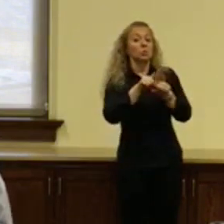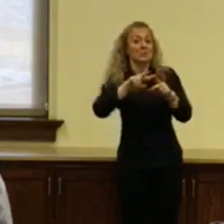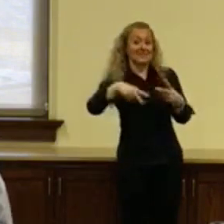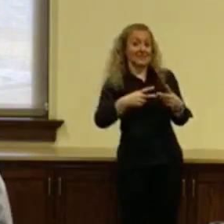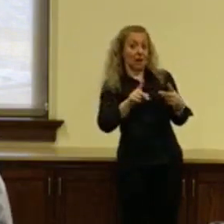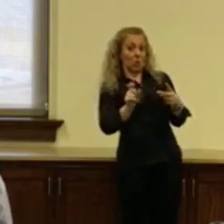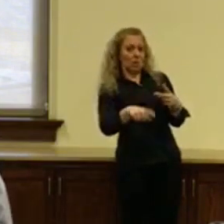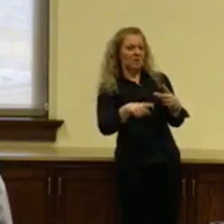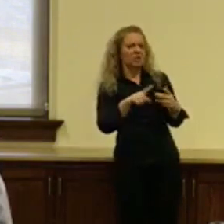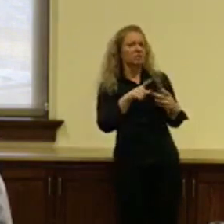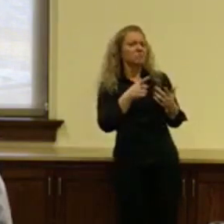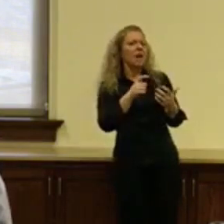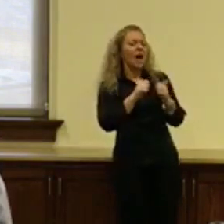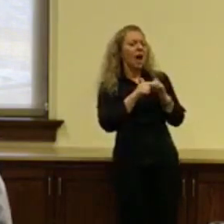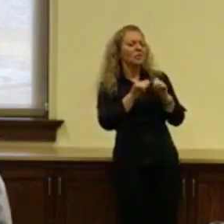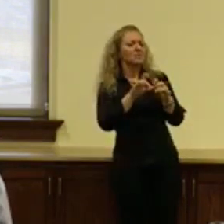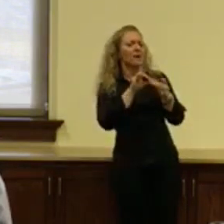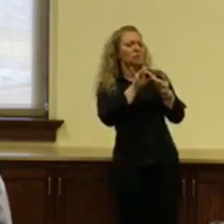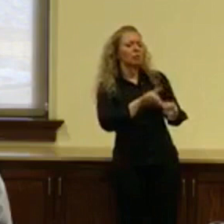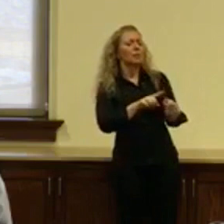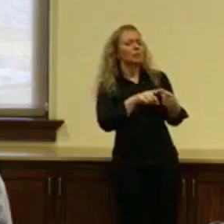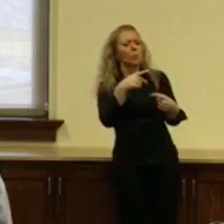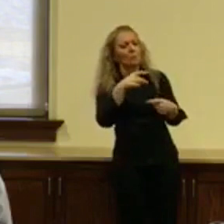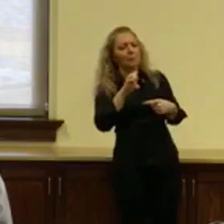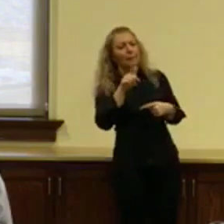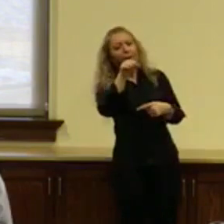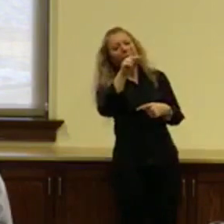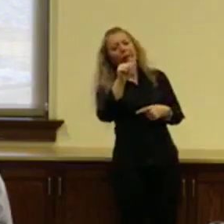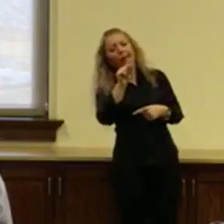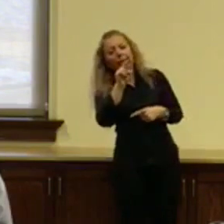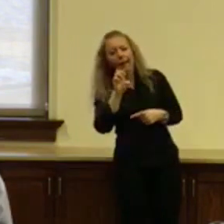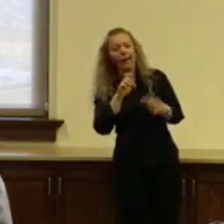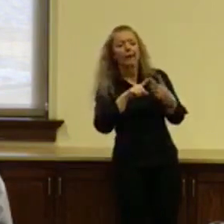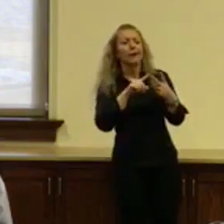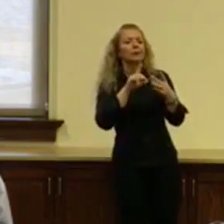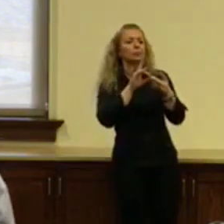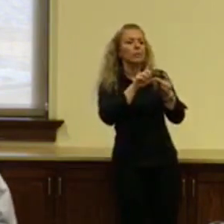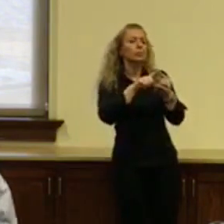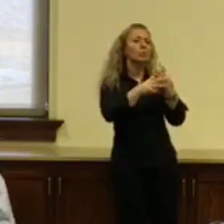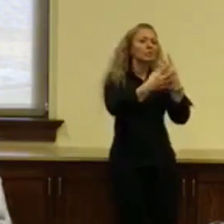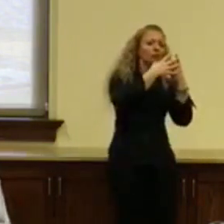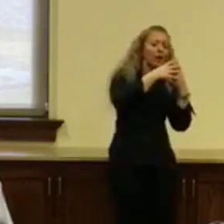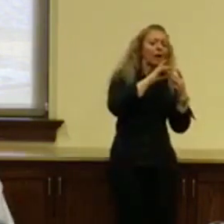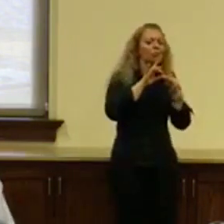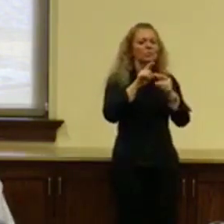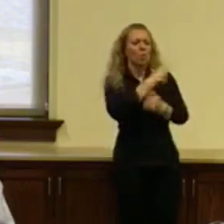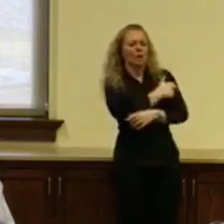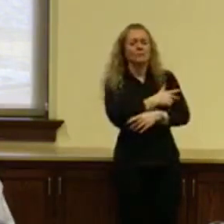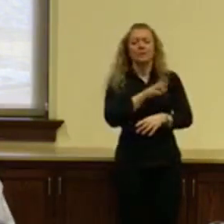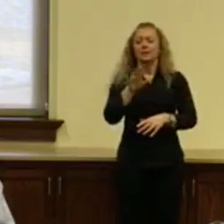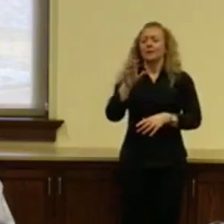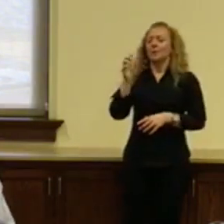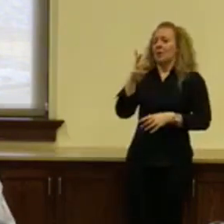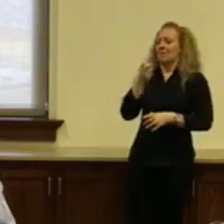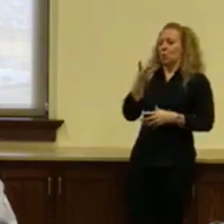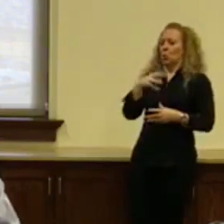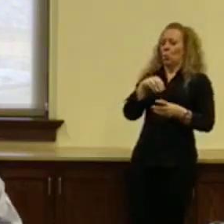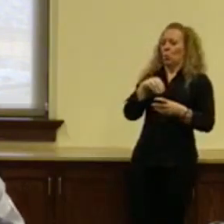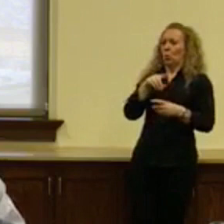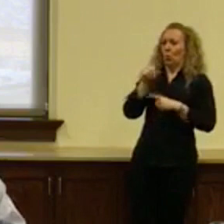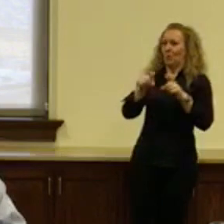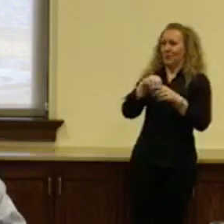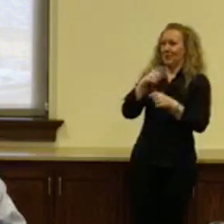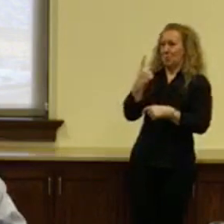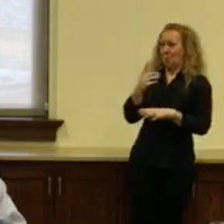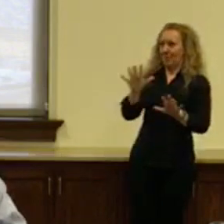the need for PPE at facilities like Canes and the jail, as well as our hospitals? Well, those are a couple different questions wrapped together,